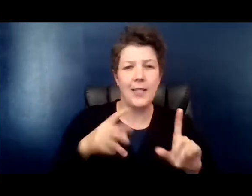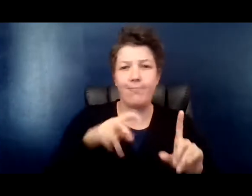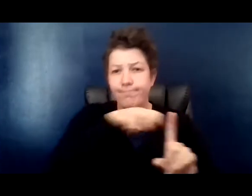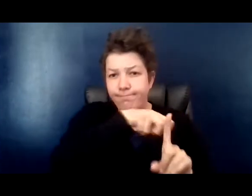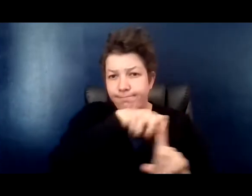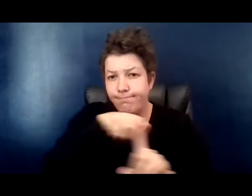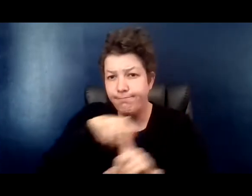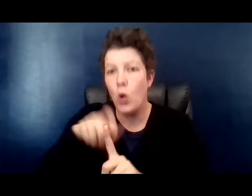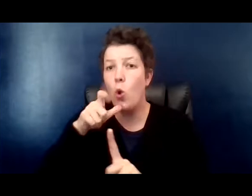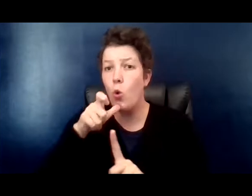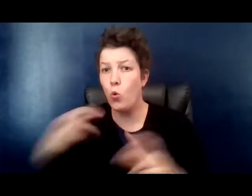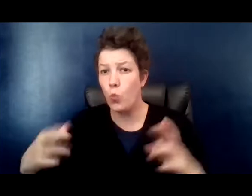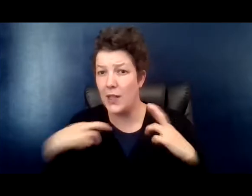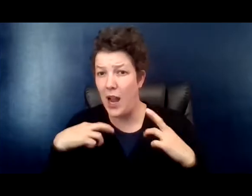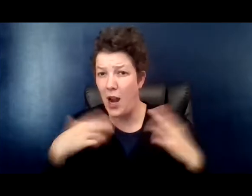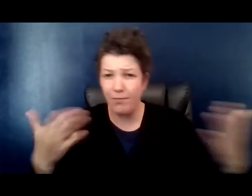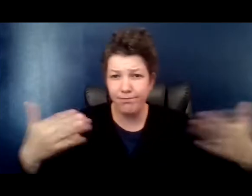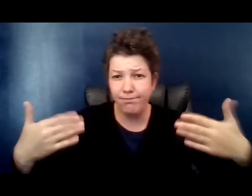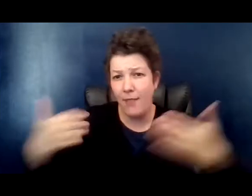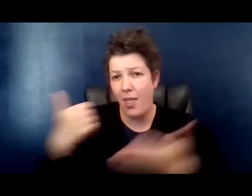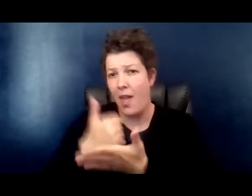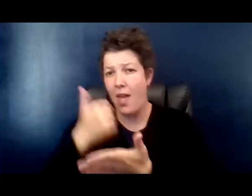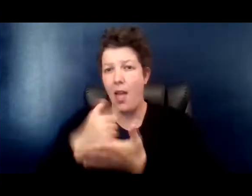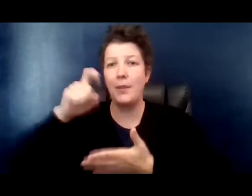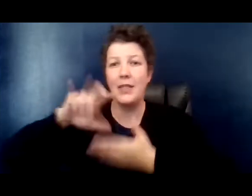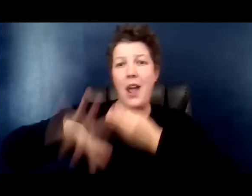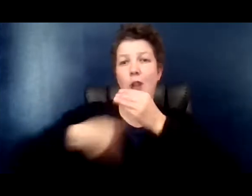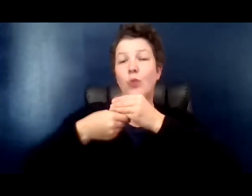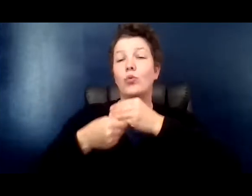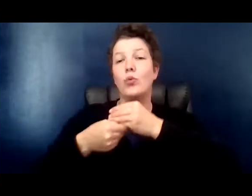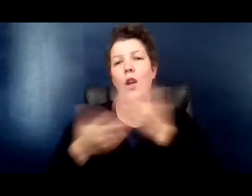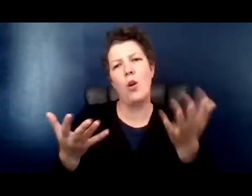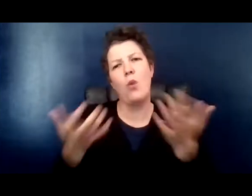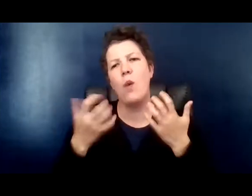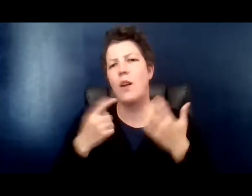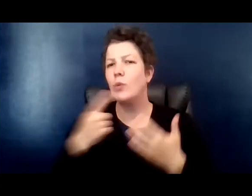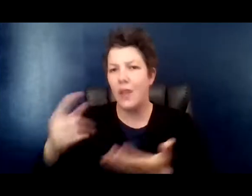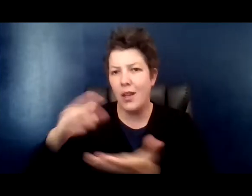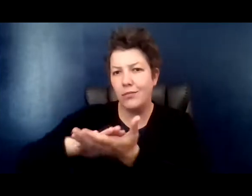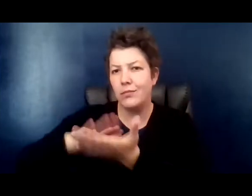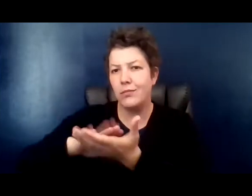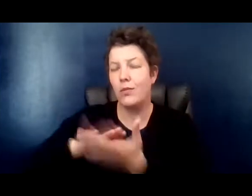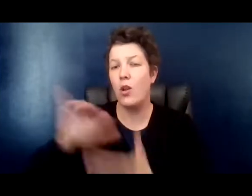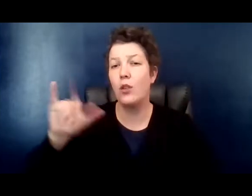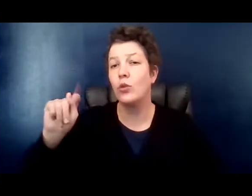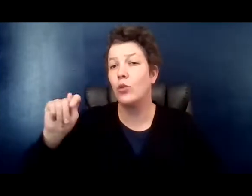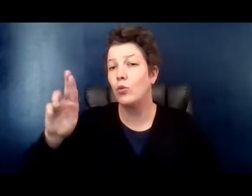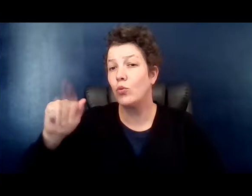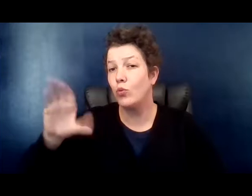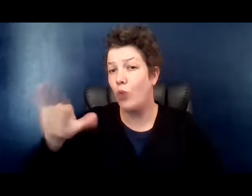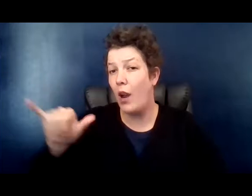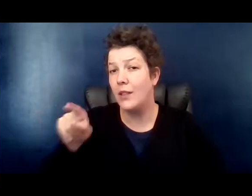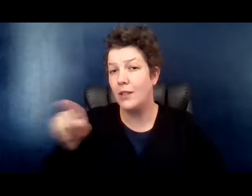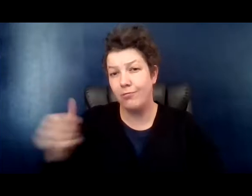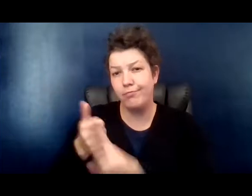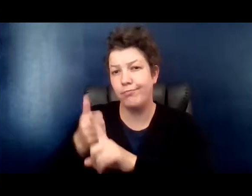lot of experience in contact tracing. You're going to hear me say that a lot because we think in opening up our economy again.